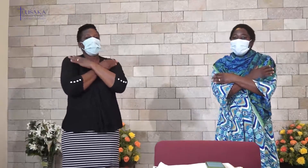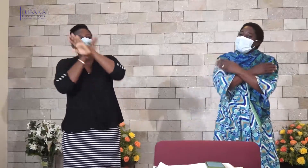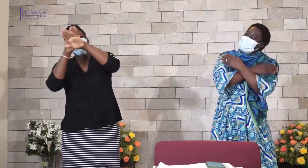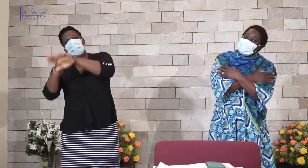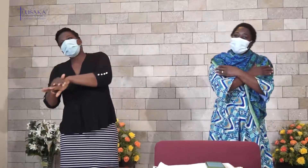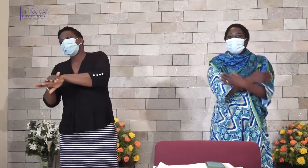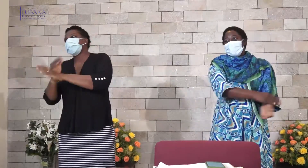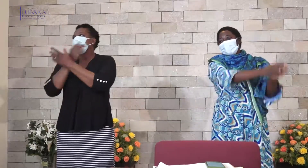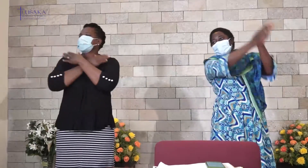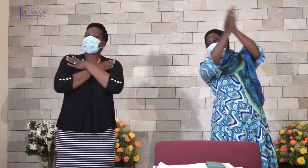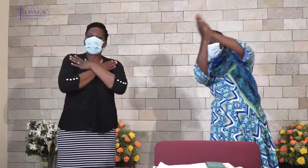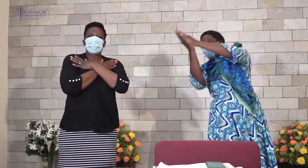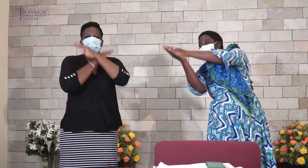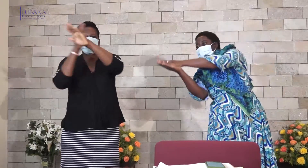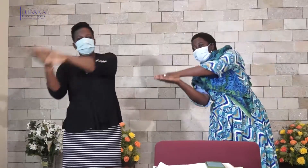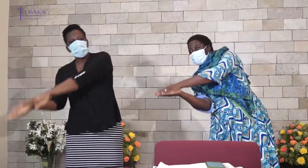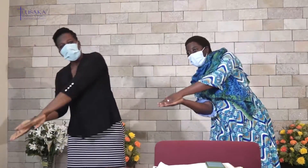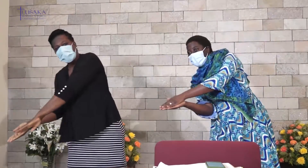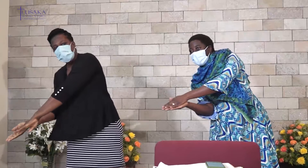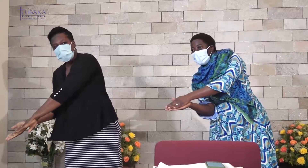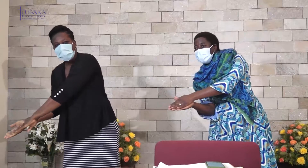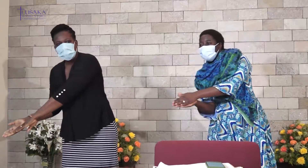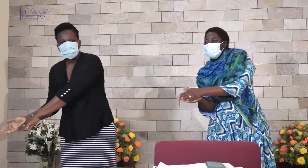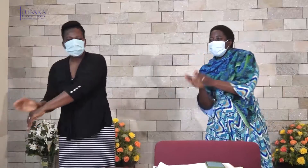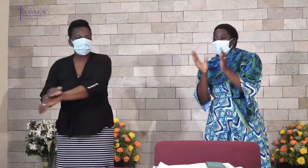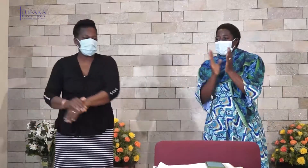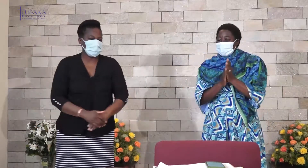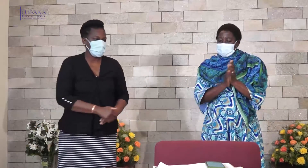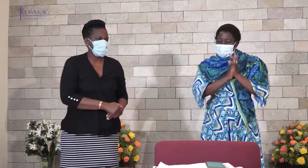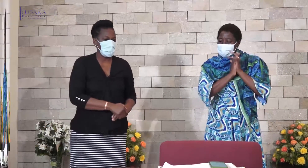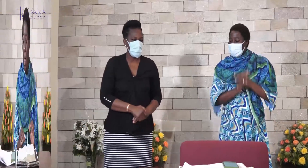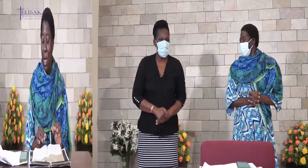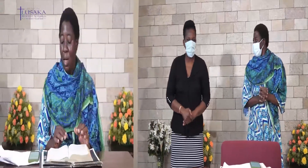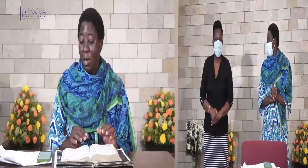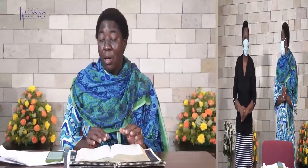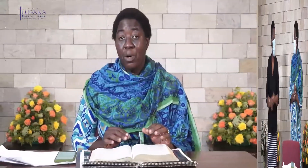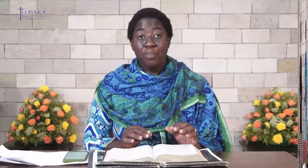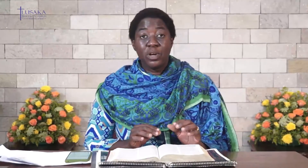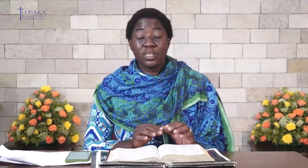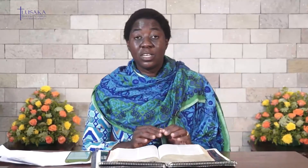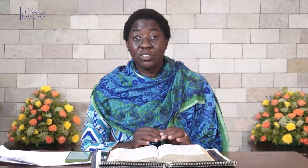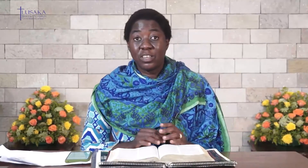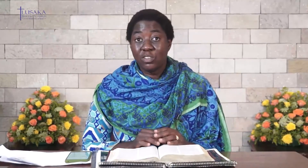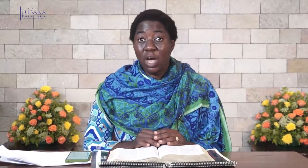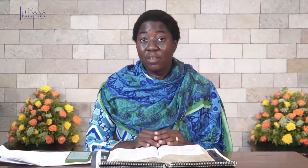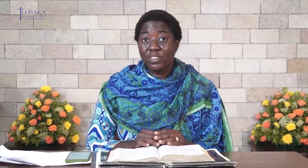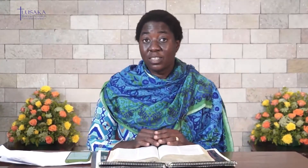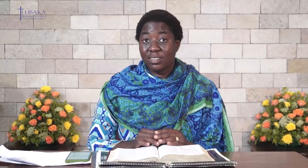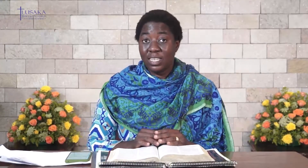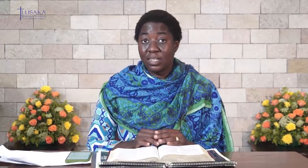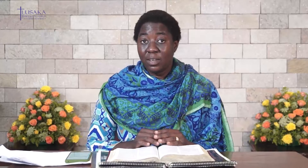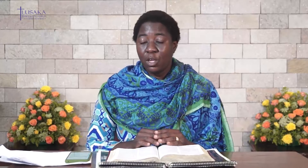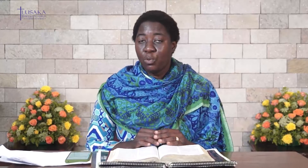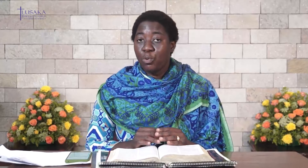Love him. Love him when the sun goes down. Wonderful. Well, boys and girls, as you have